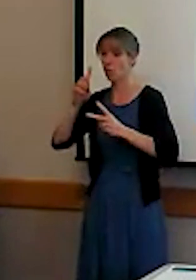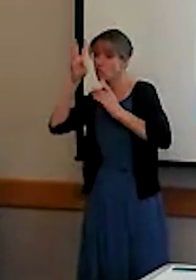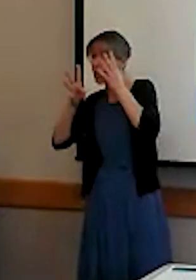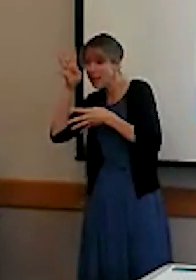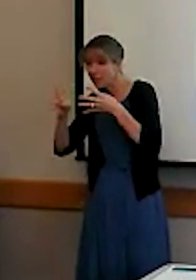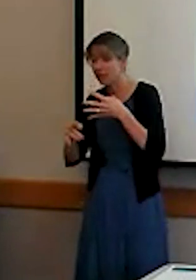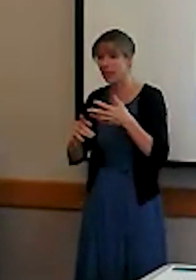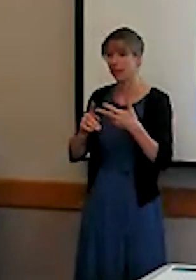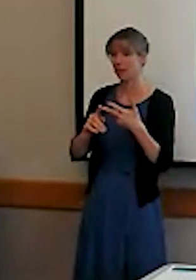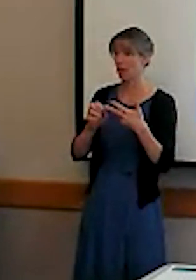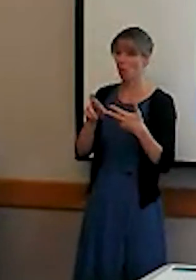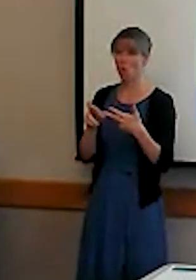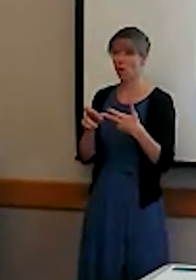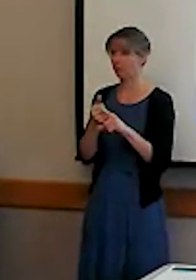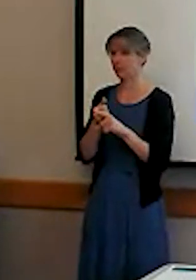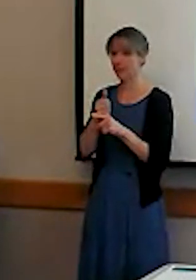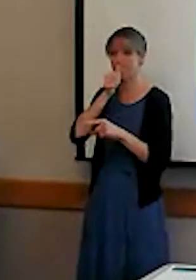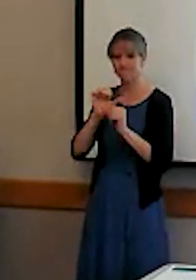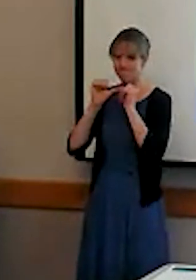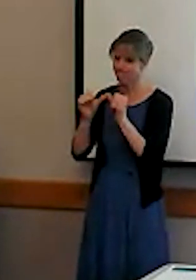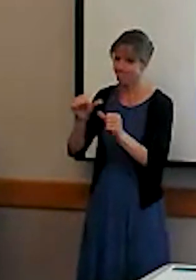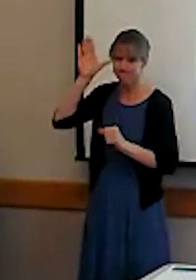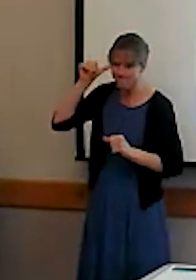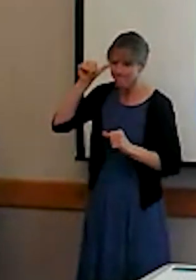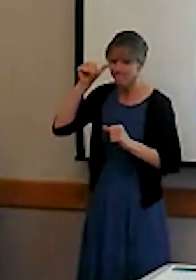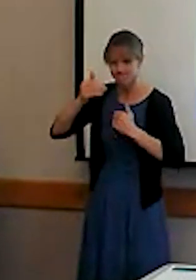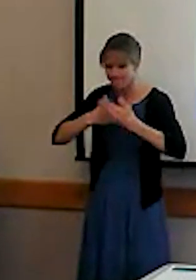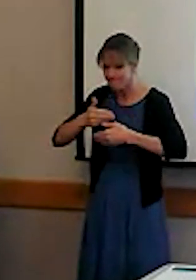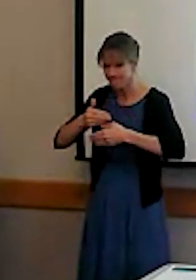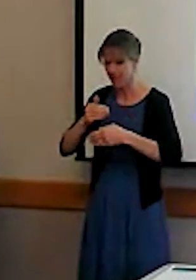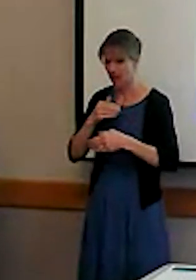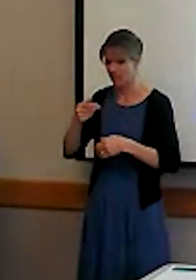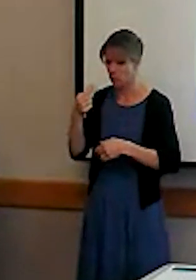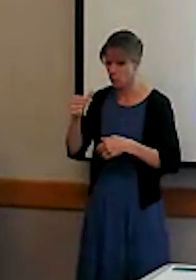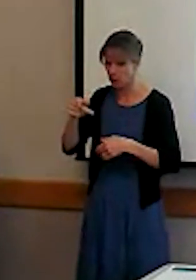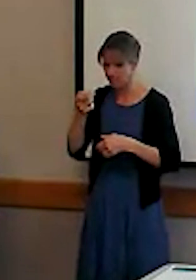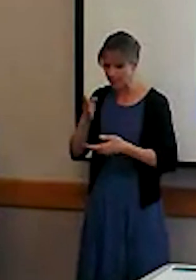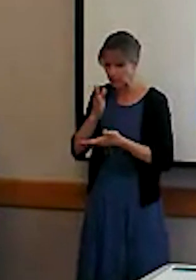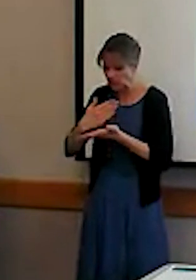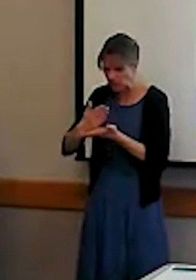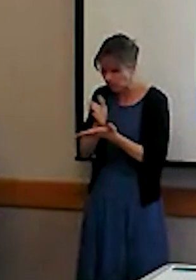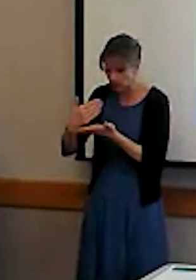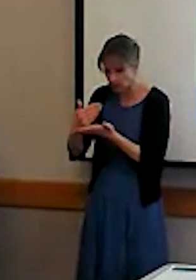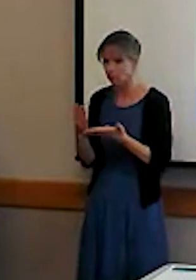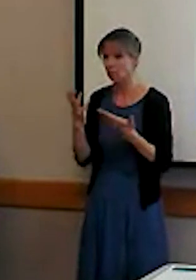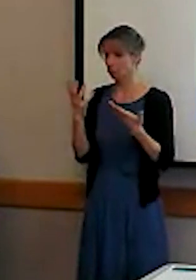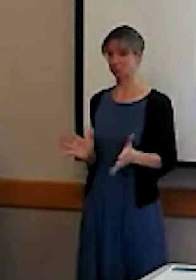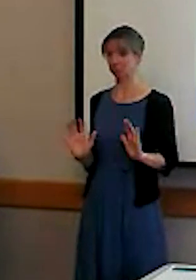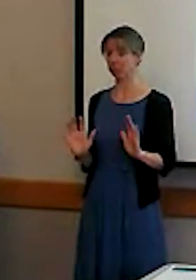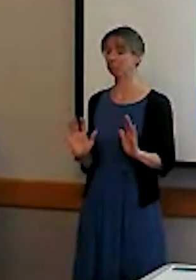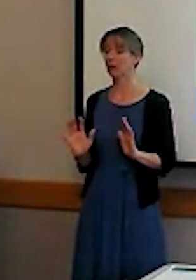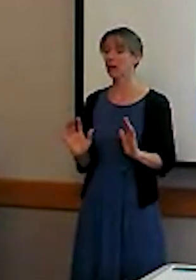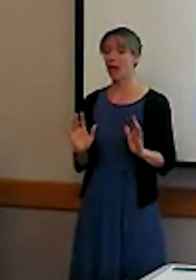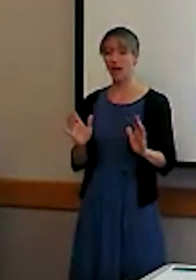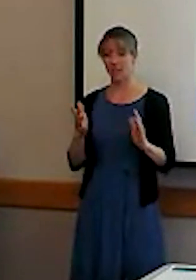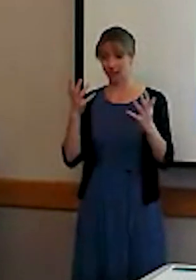creativity, or just the determination of getting that green pepper diced, you know? And